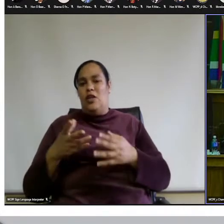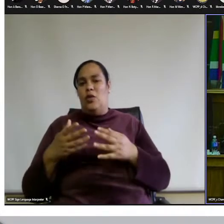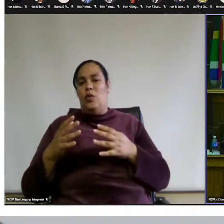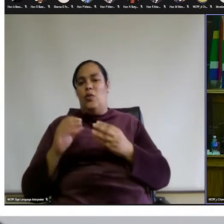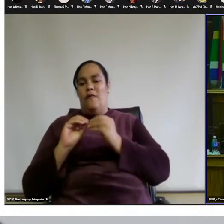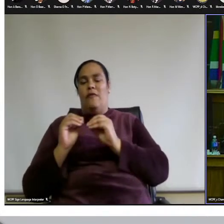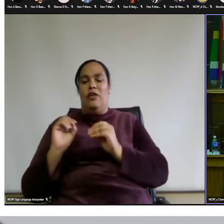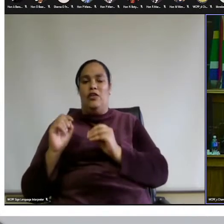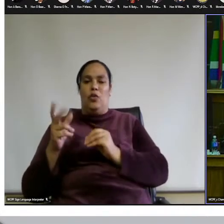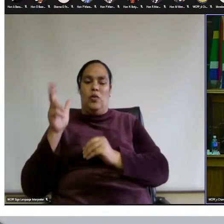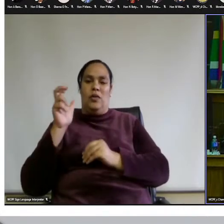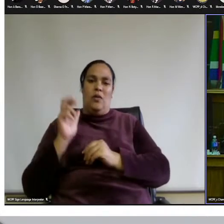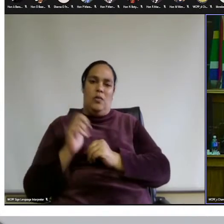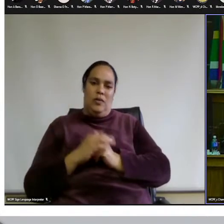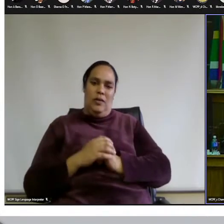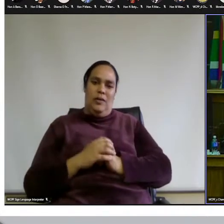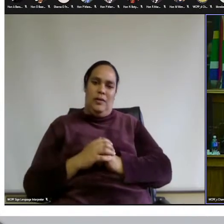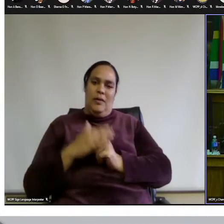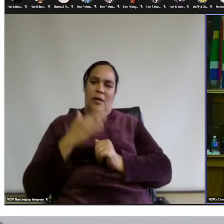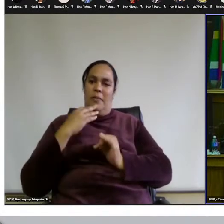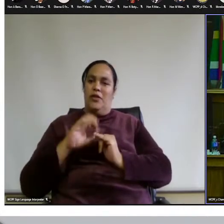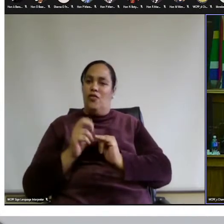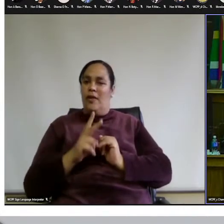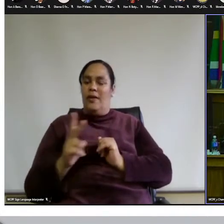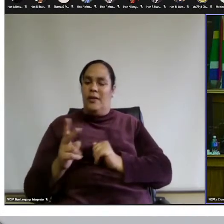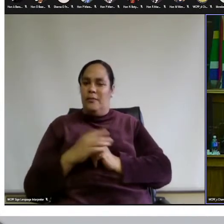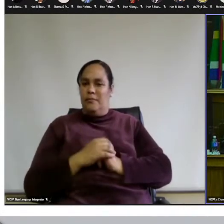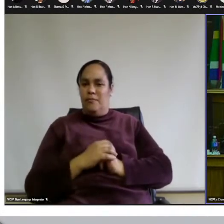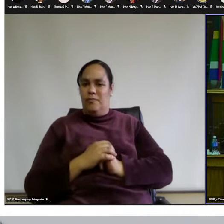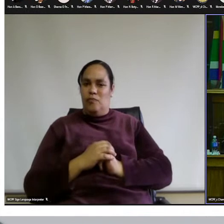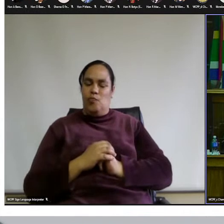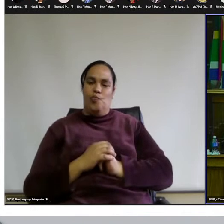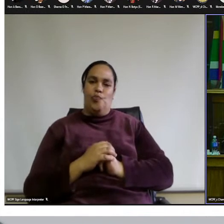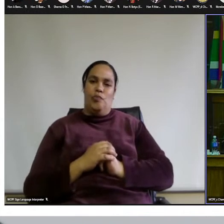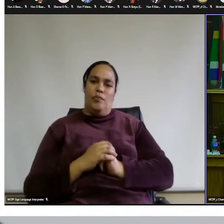up your sound. If you can try that once again.